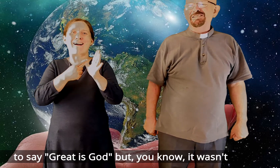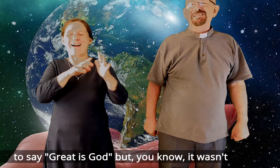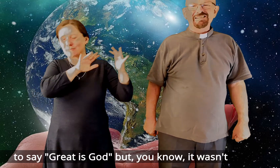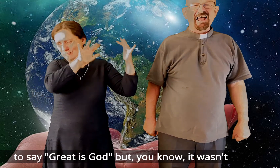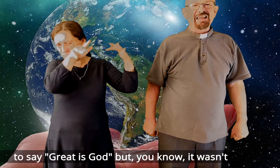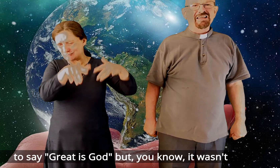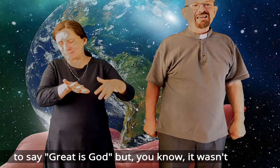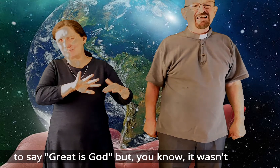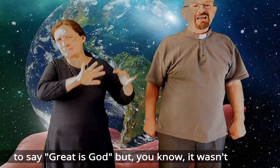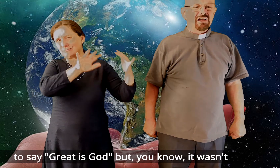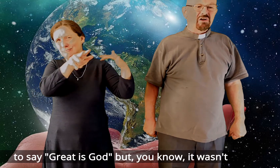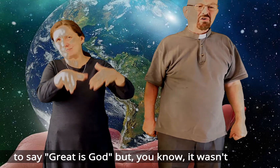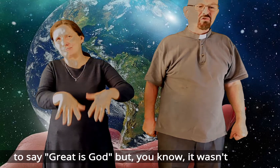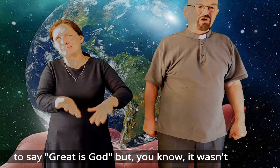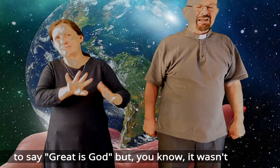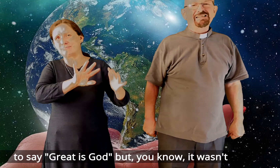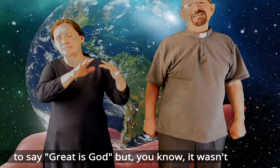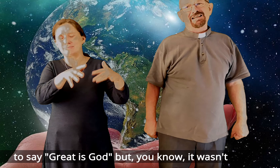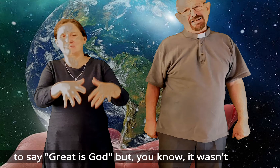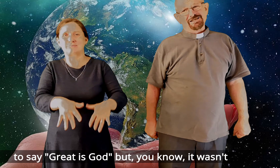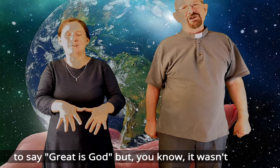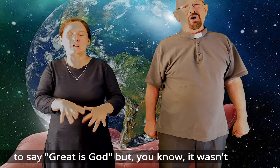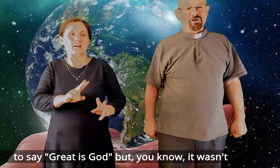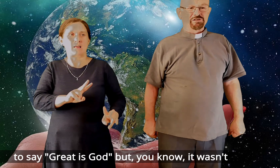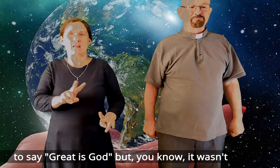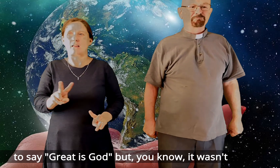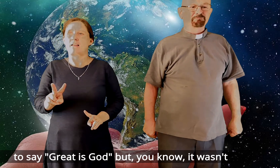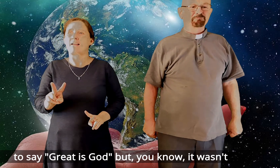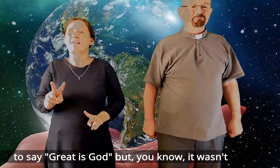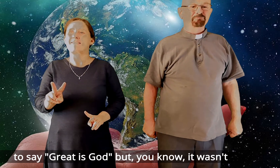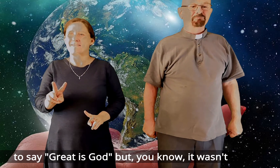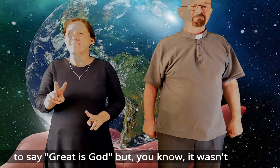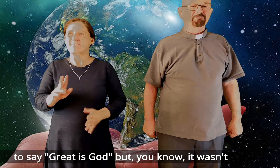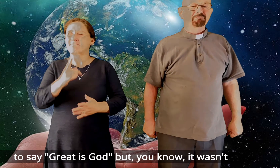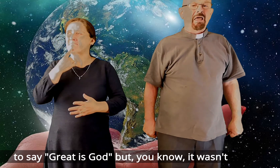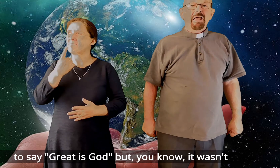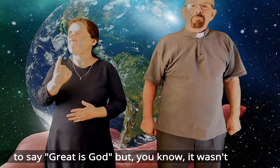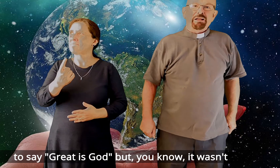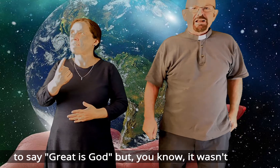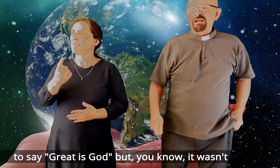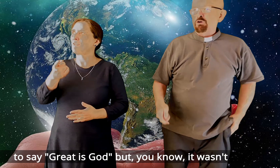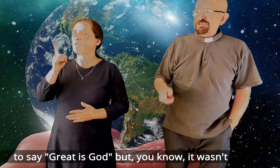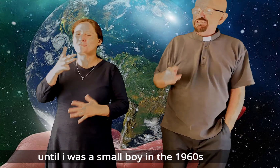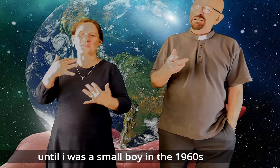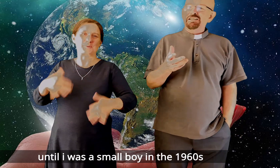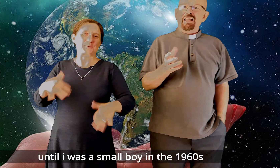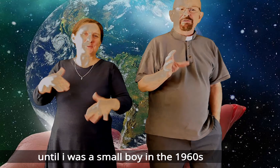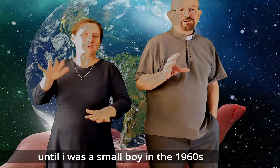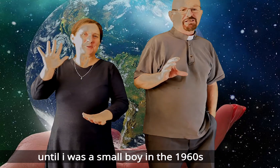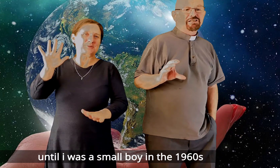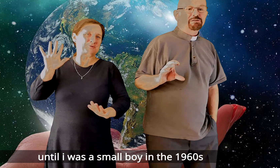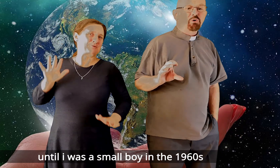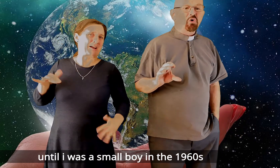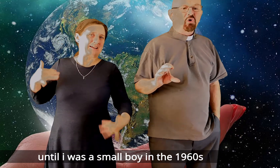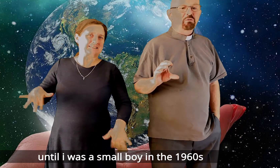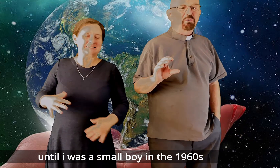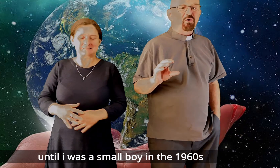say, great is God. But you know, it wasn't until I was a small boy in